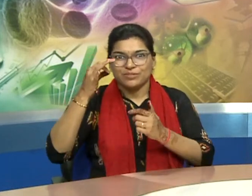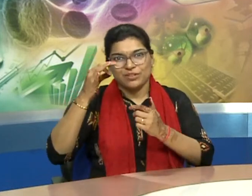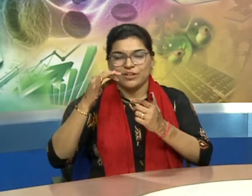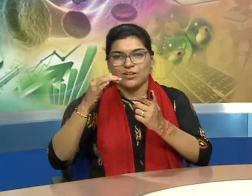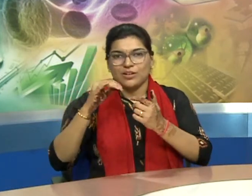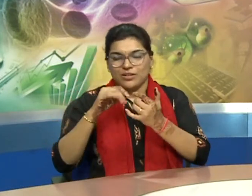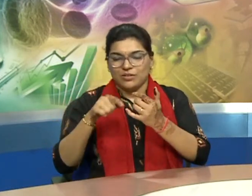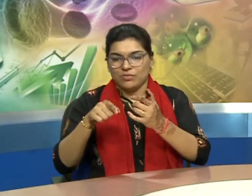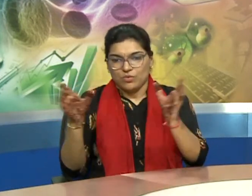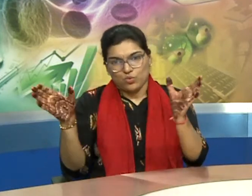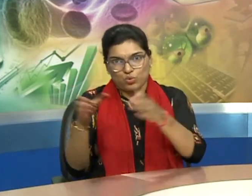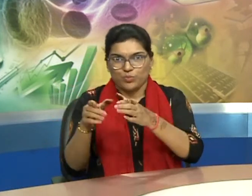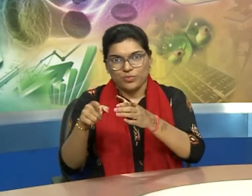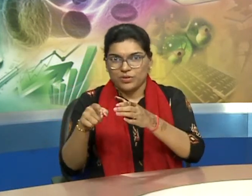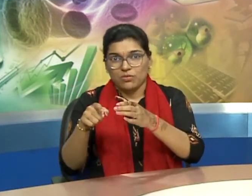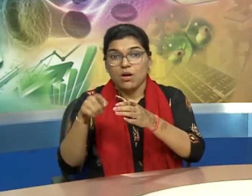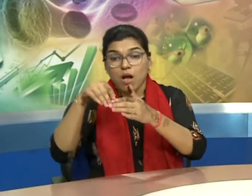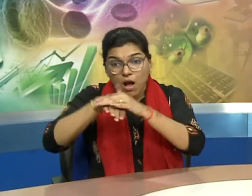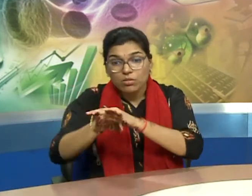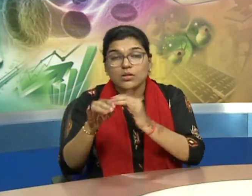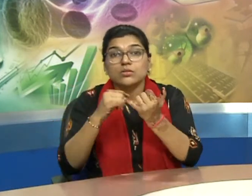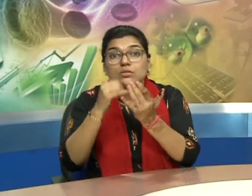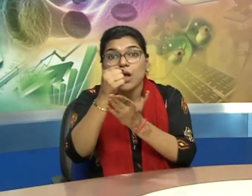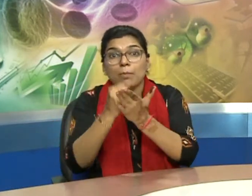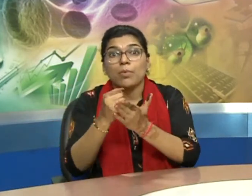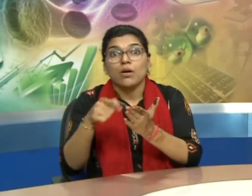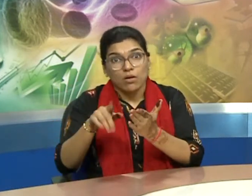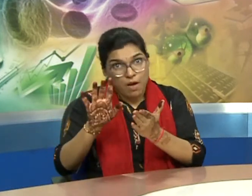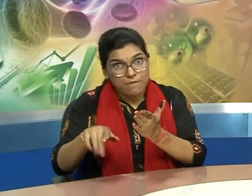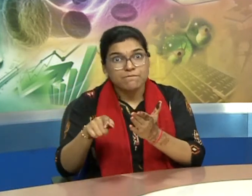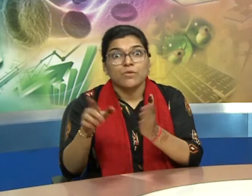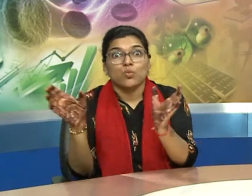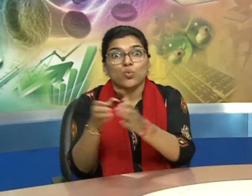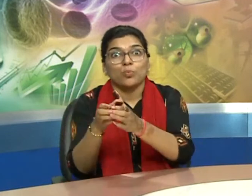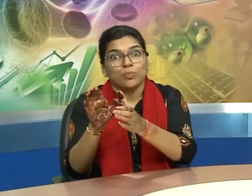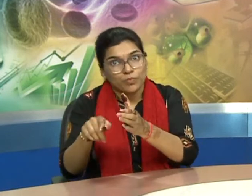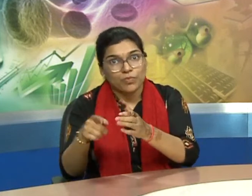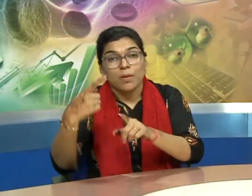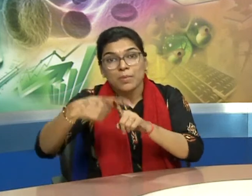And it has subject-specific collection and renders special services.